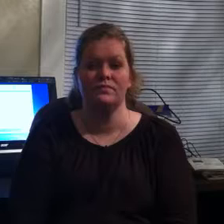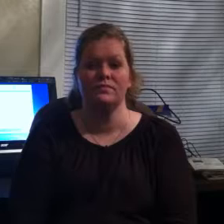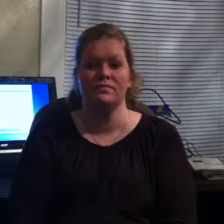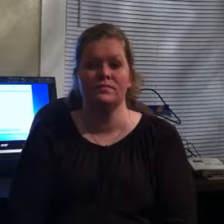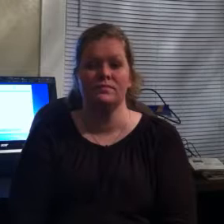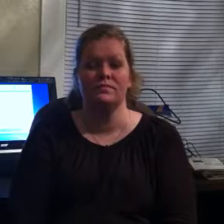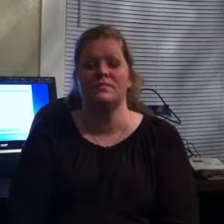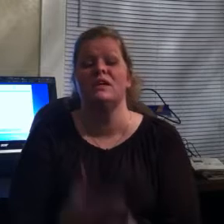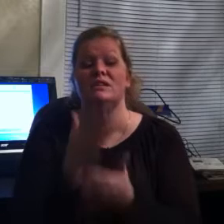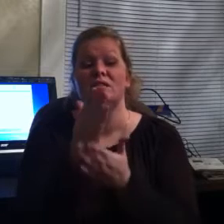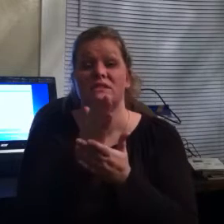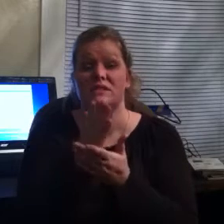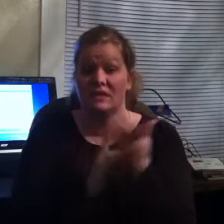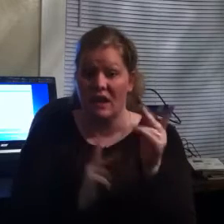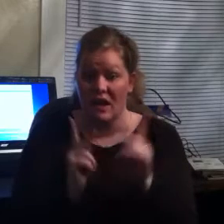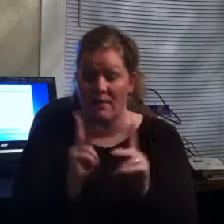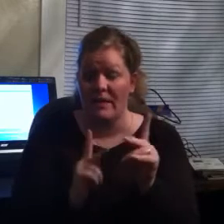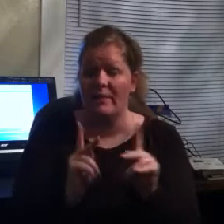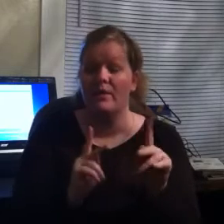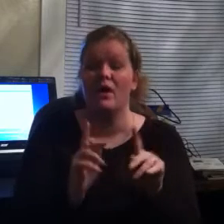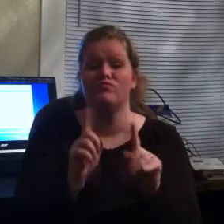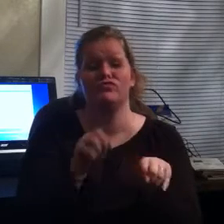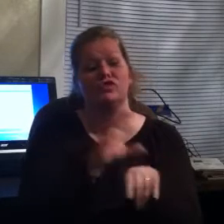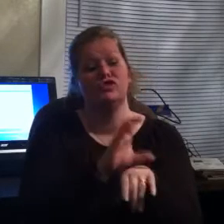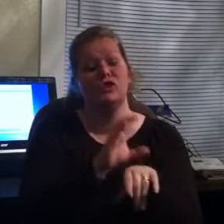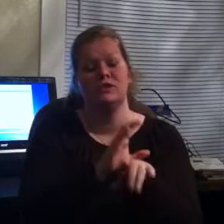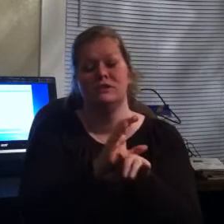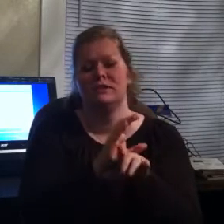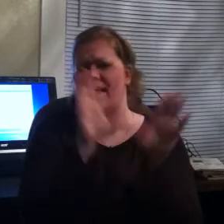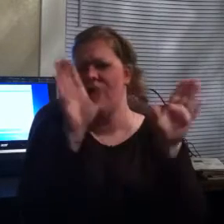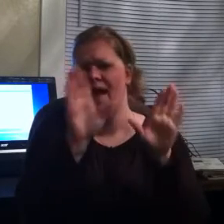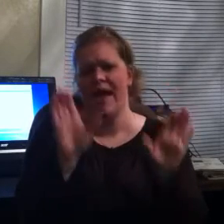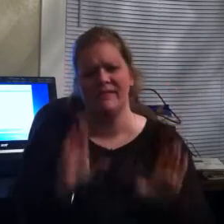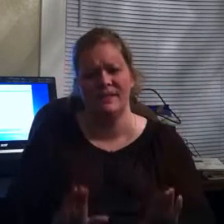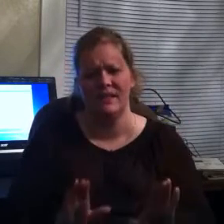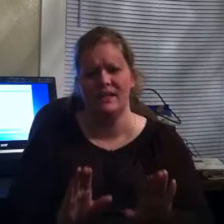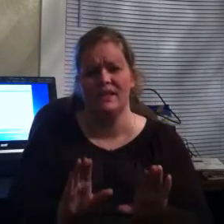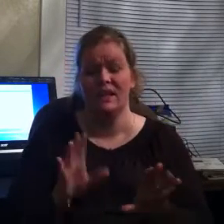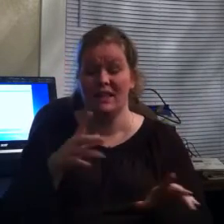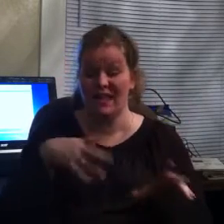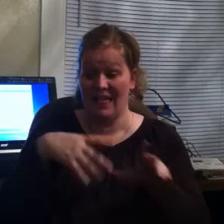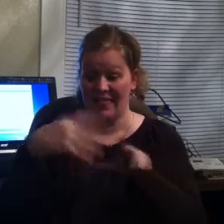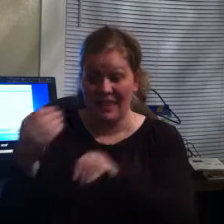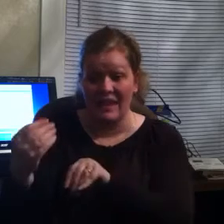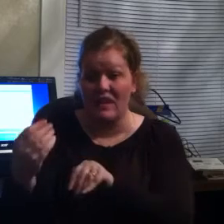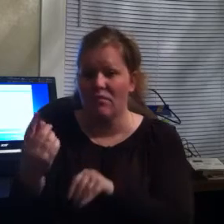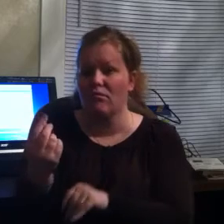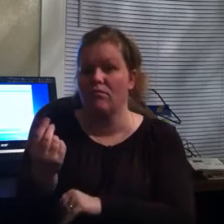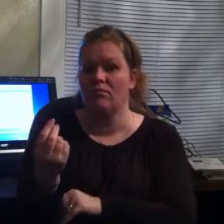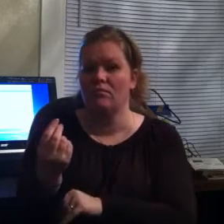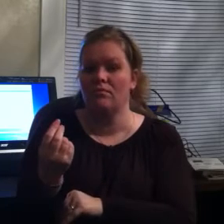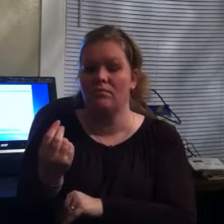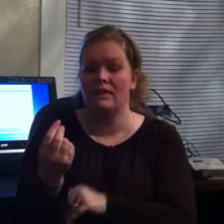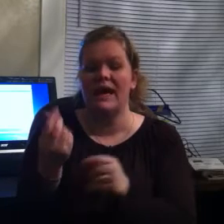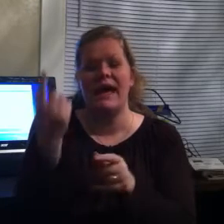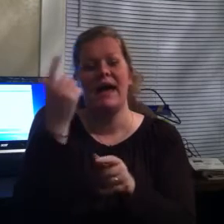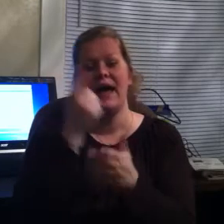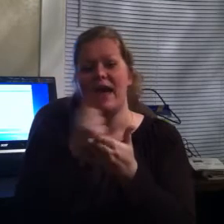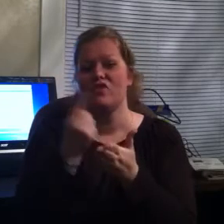Some people walk away from services every Sunday, even in here. All they do to walk away each Sunday is and comment